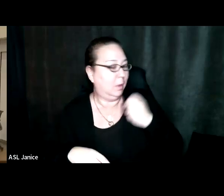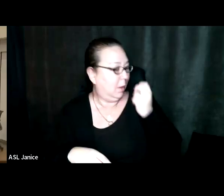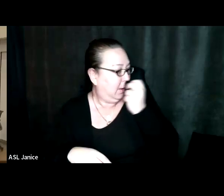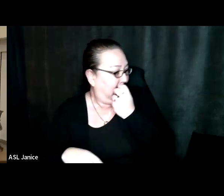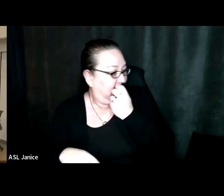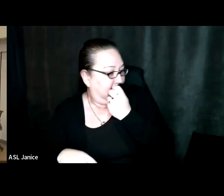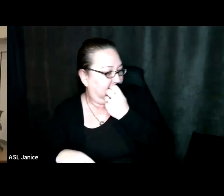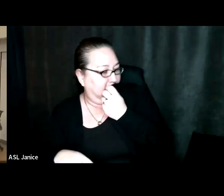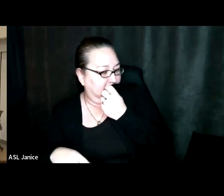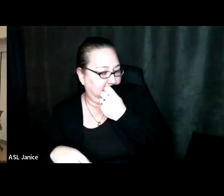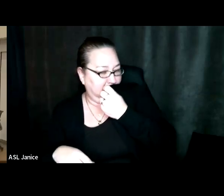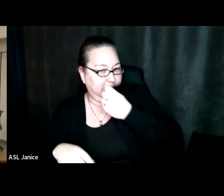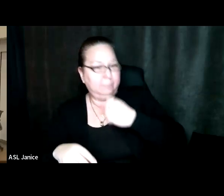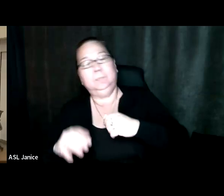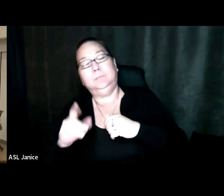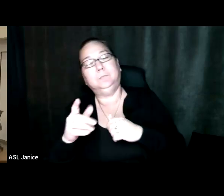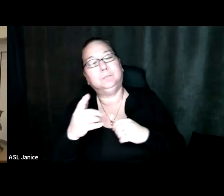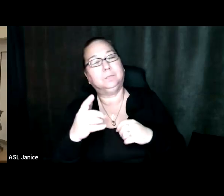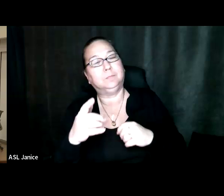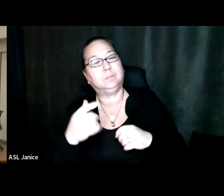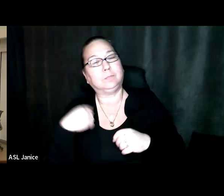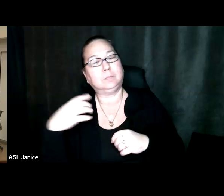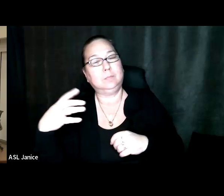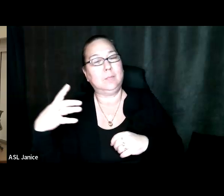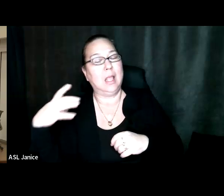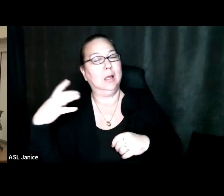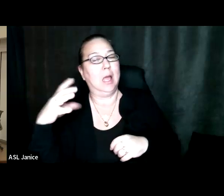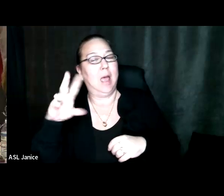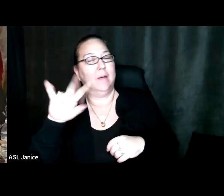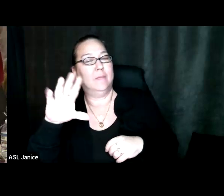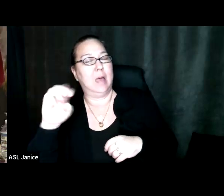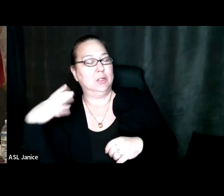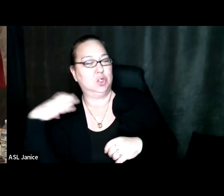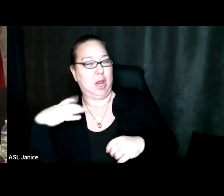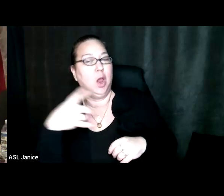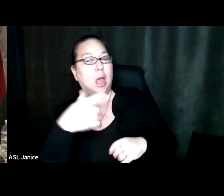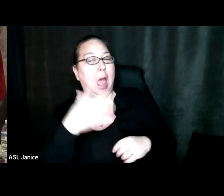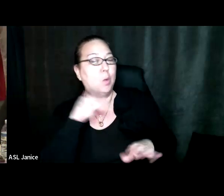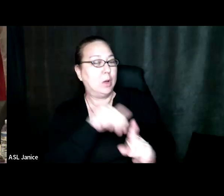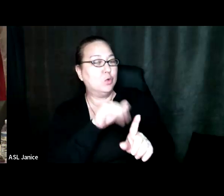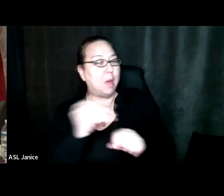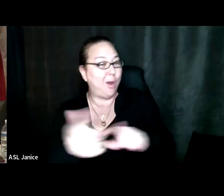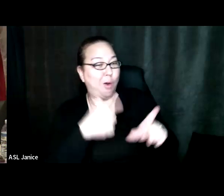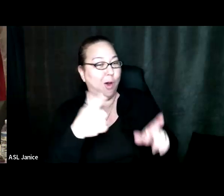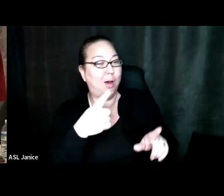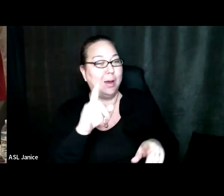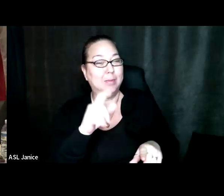they may be quote unquote outside BPS, but they are City of Boston residents. Yes. Right. 100%. Right. Yeah.